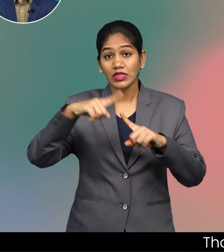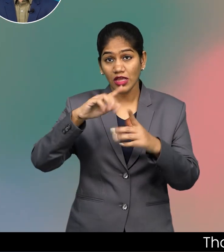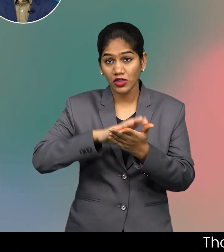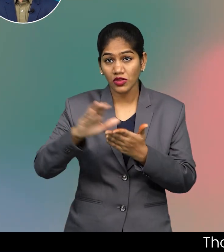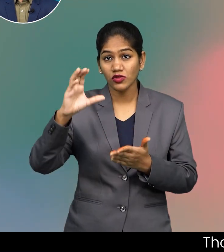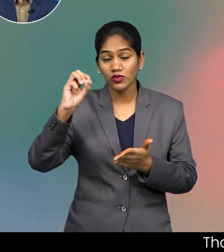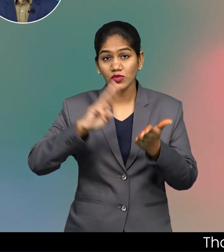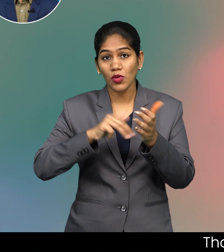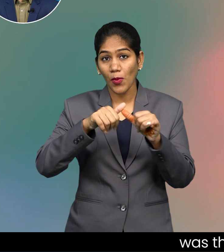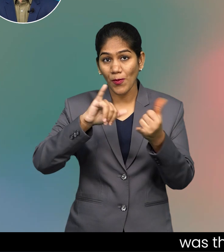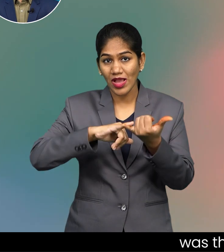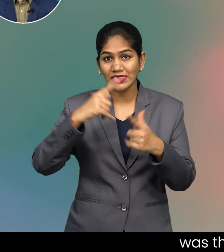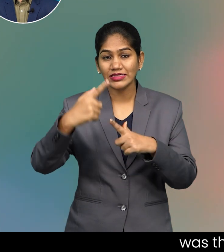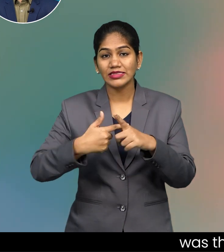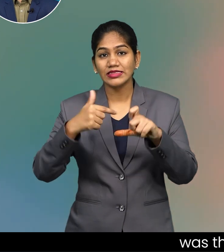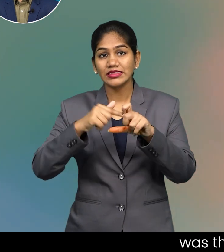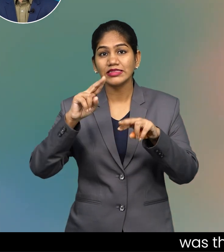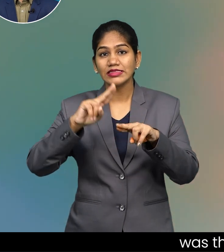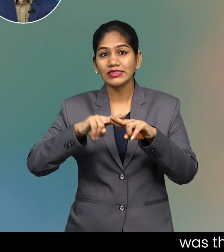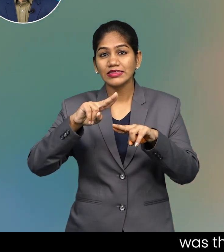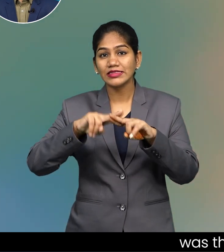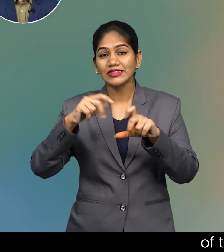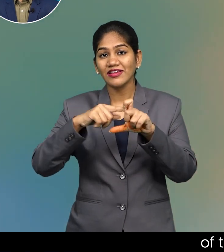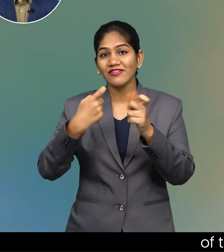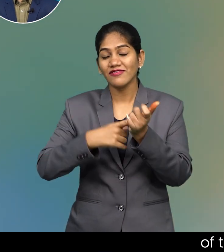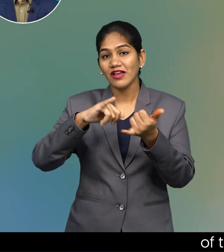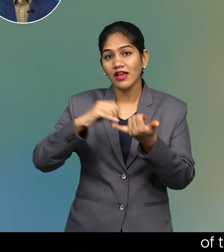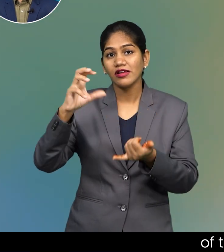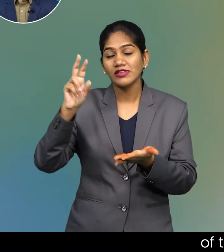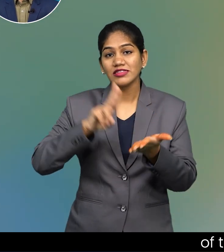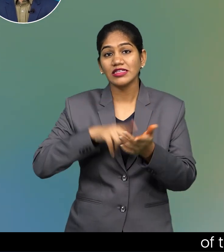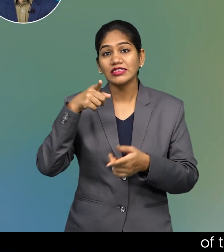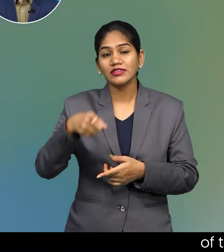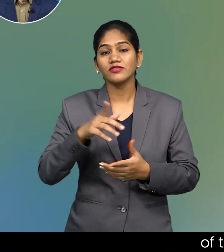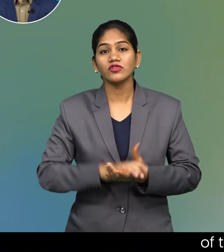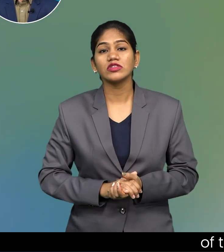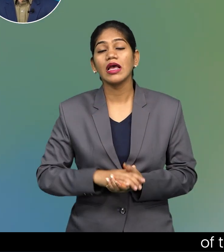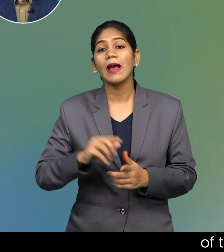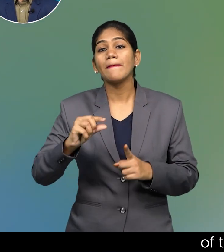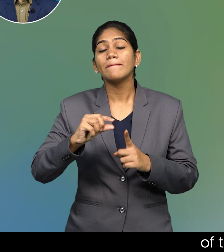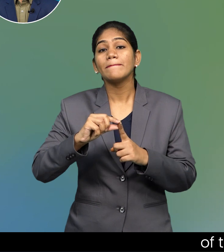Thomas Jefferson was the principal author of this declaration.